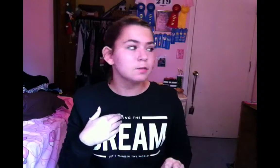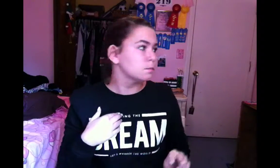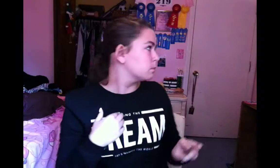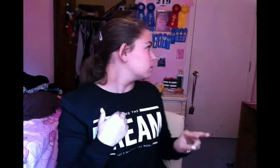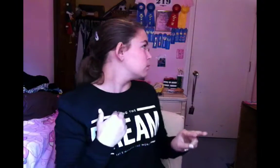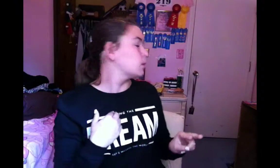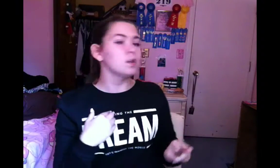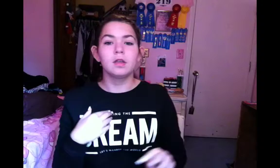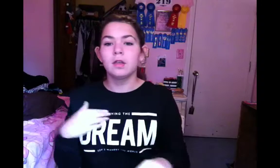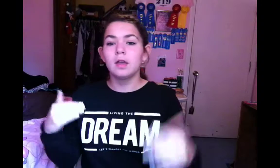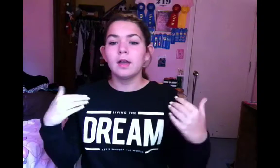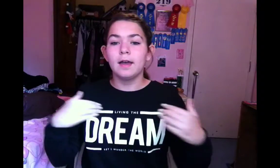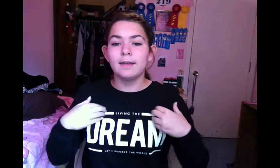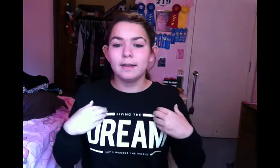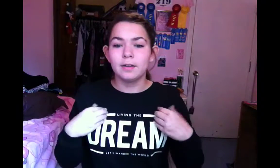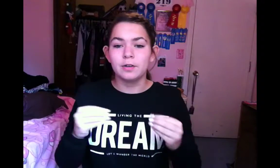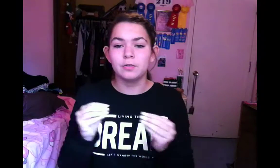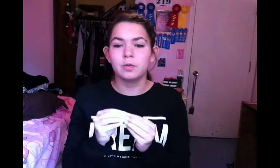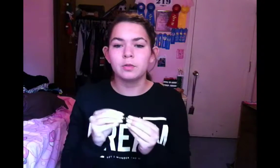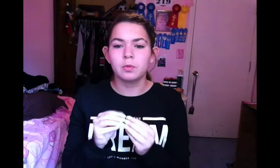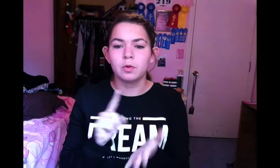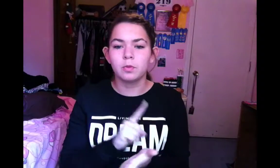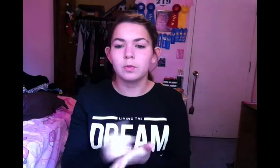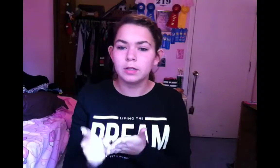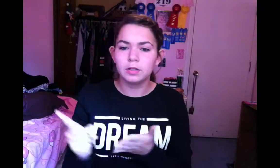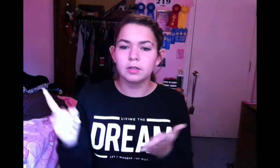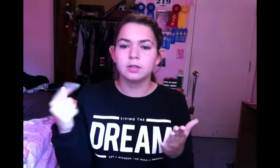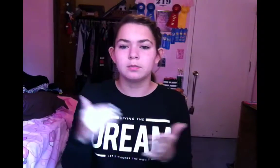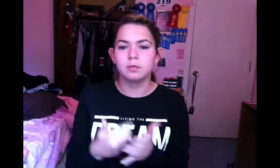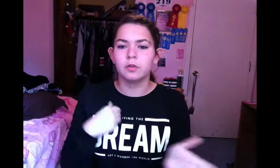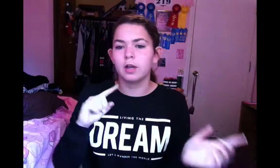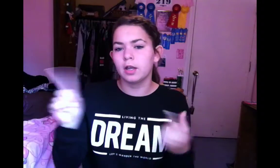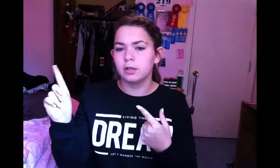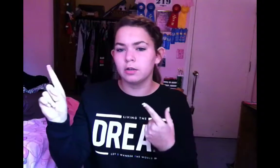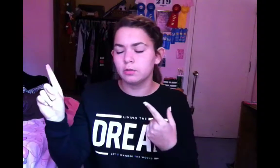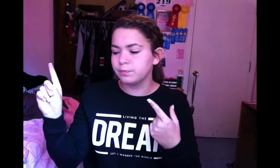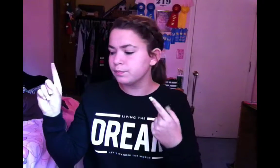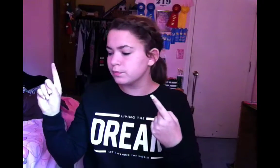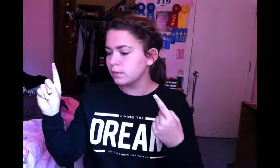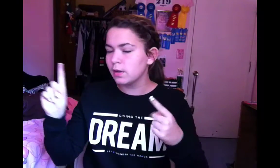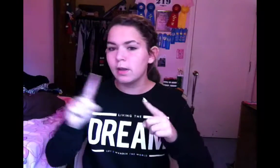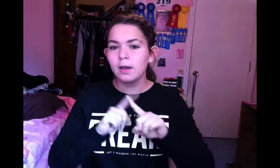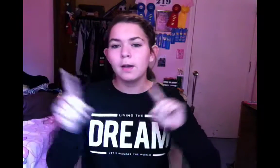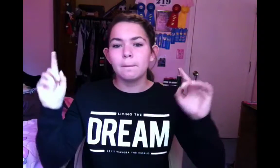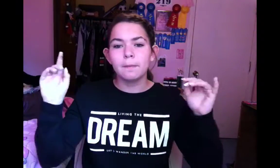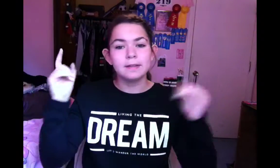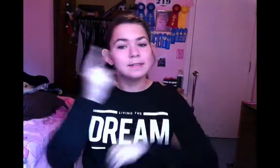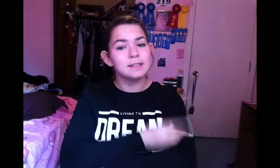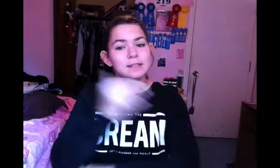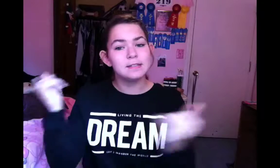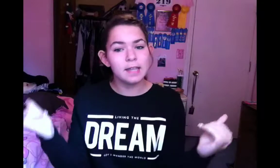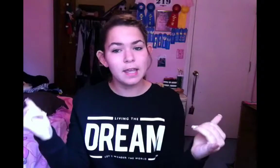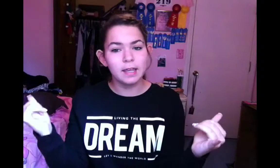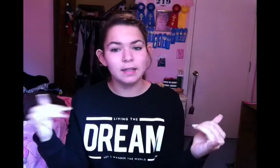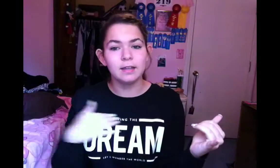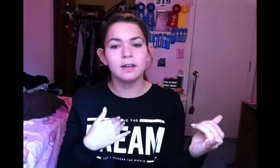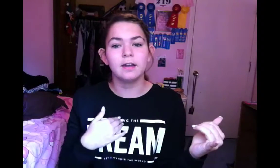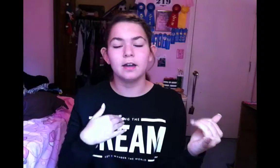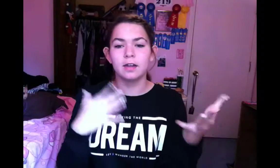have one more week before I go. But today I